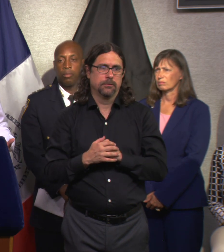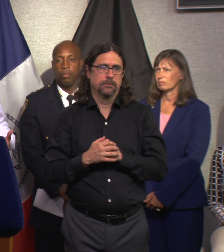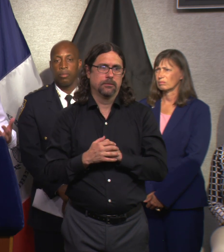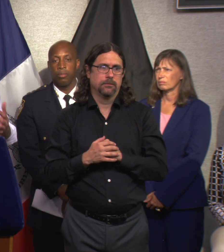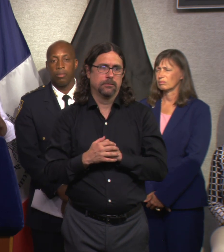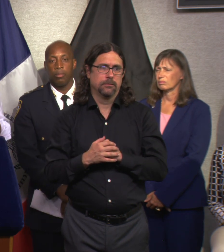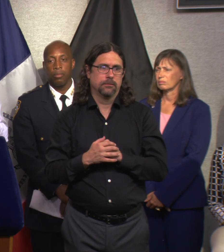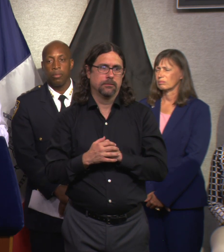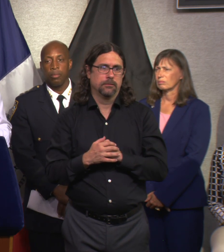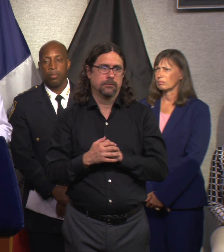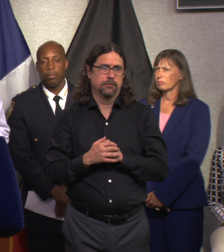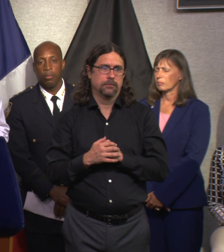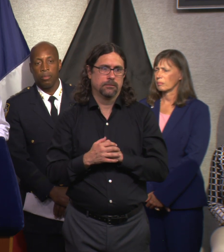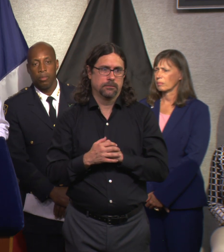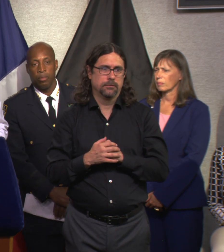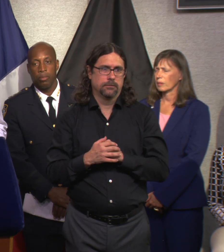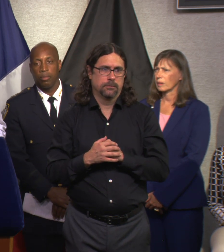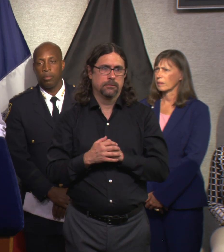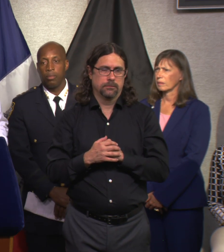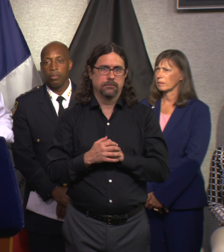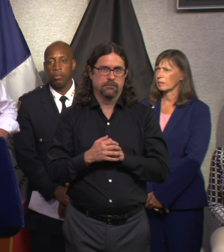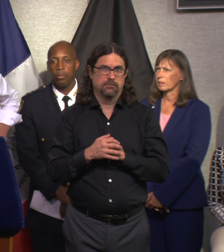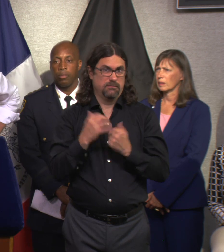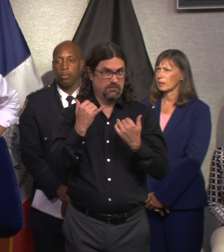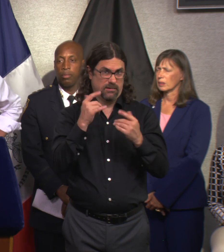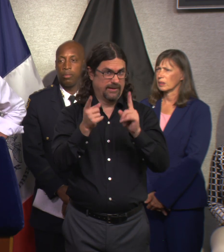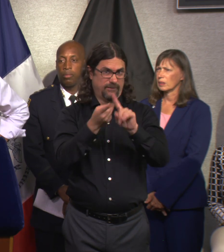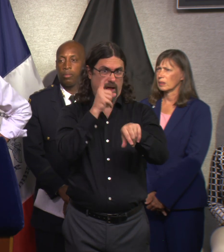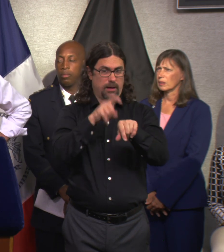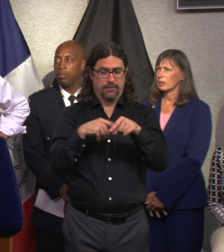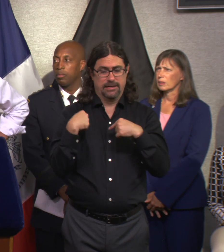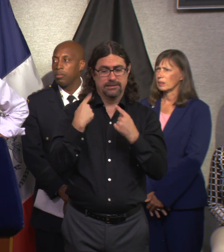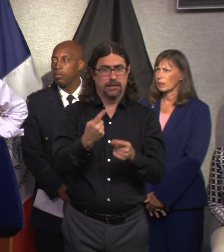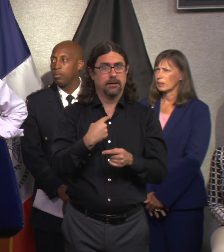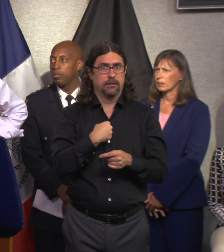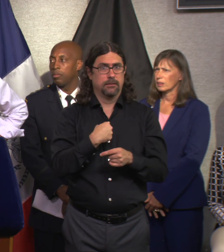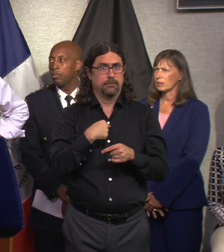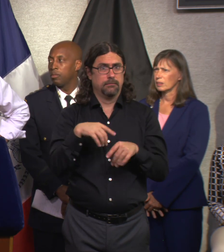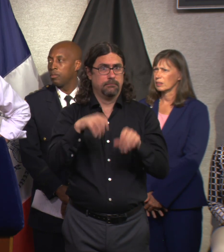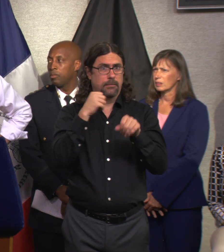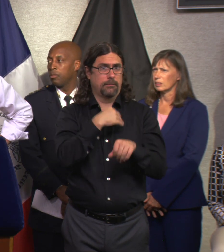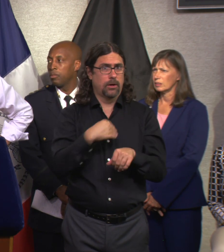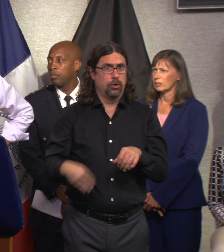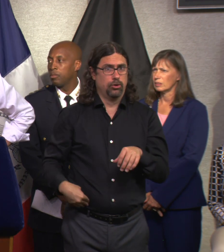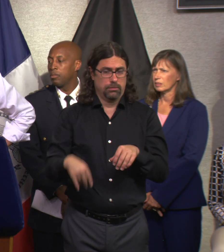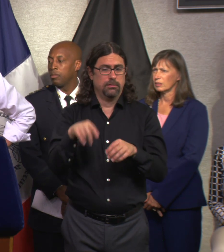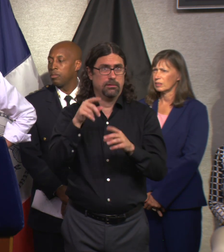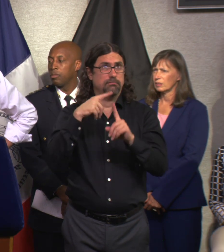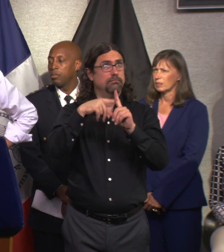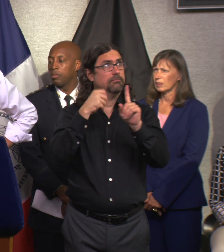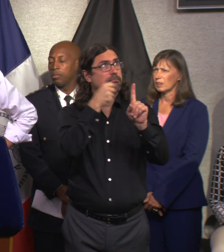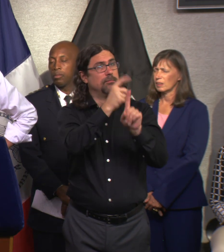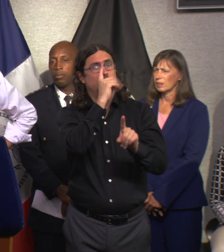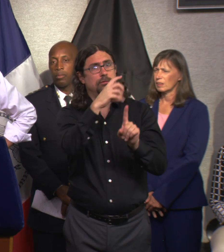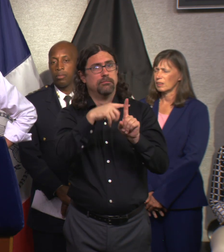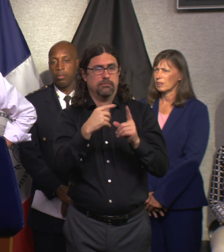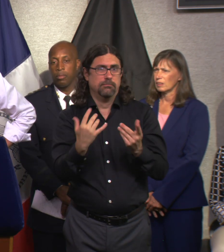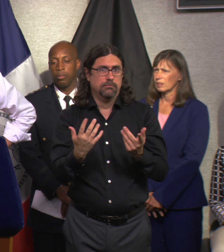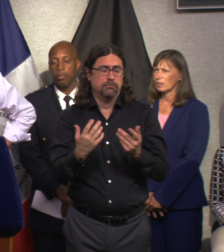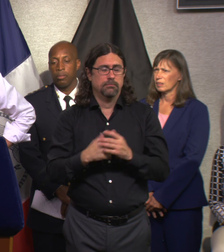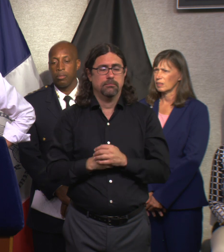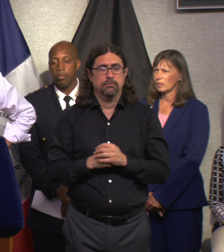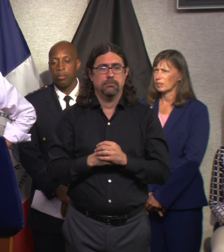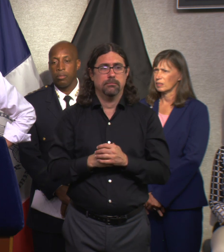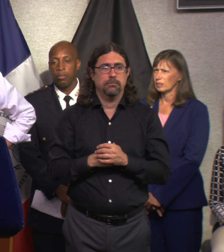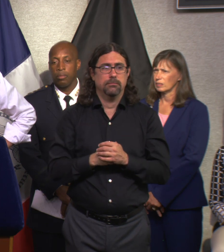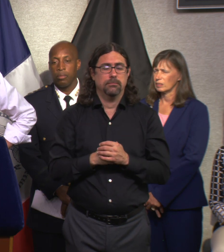100 degrees. So I just don't accept that this is going to be a typical thing. I want people to not make the mistake of thinking this is typical. They should actually treat